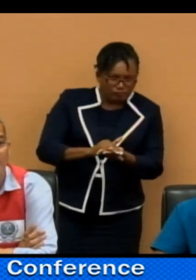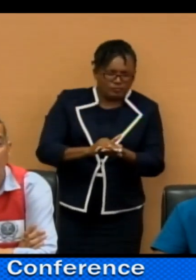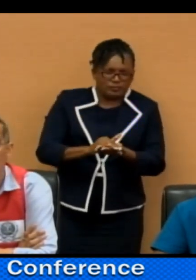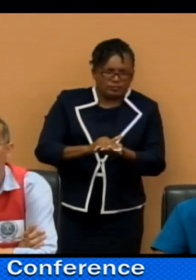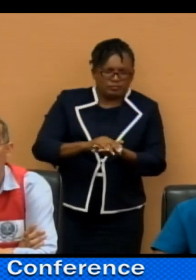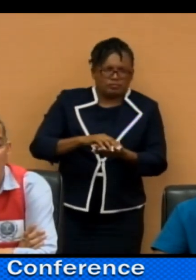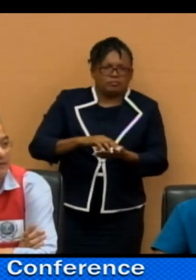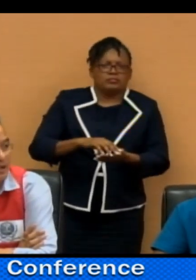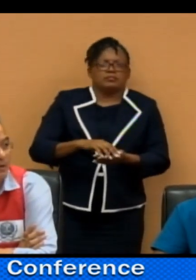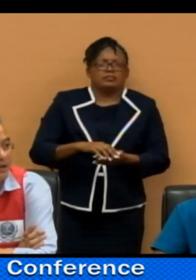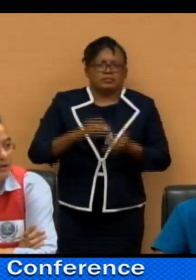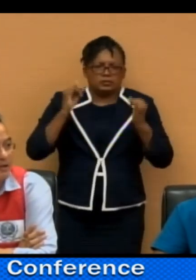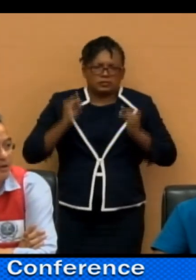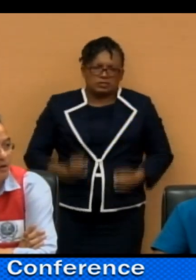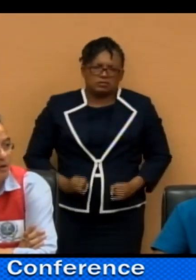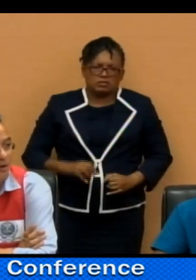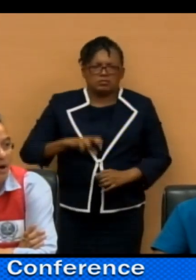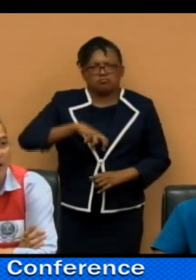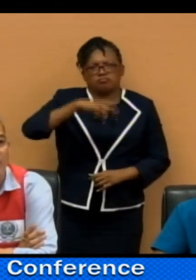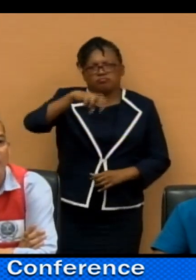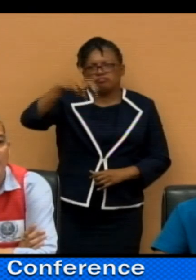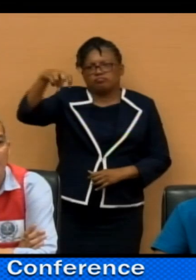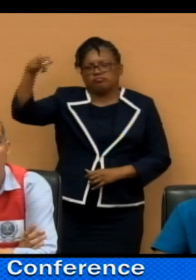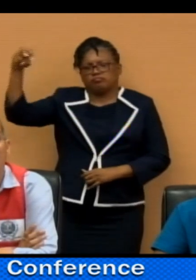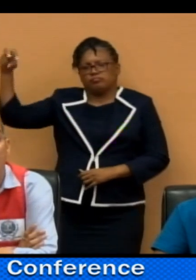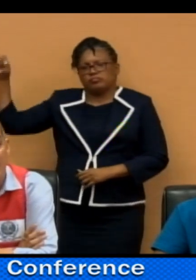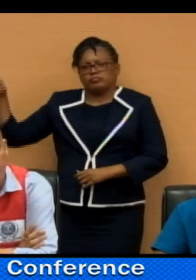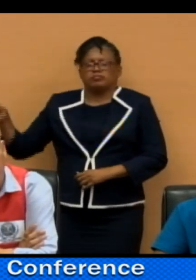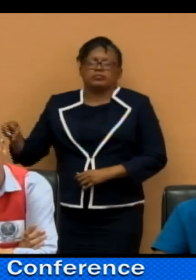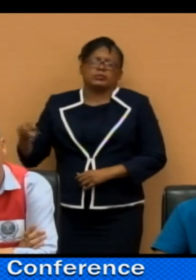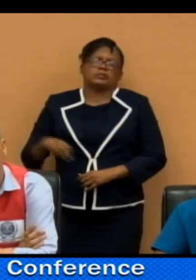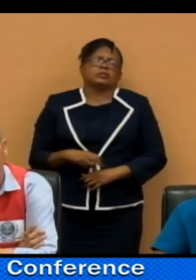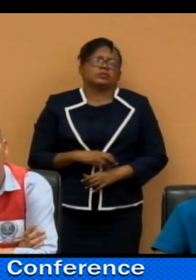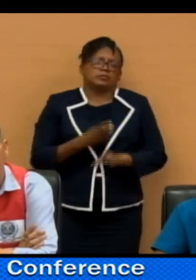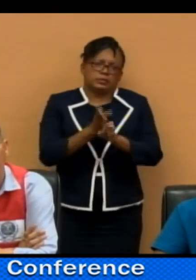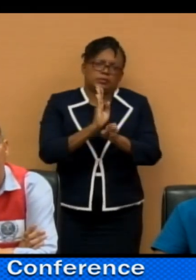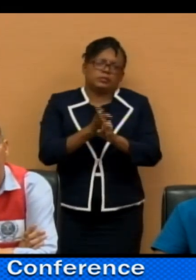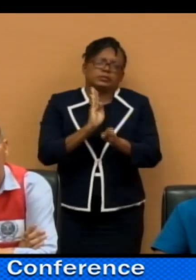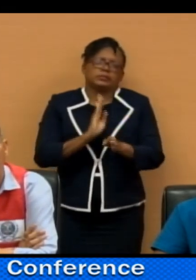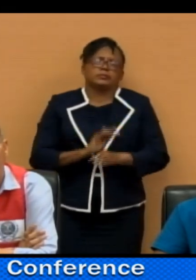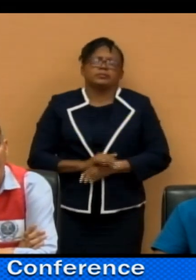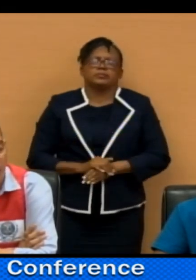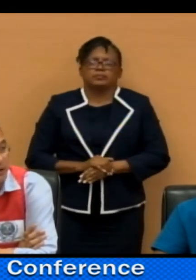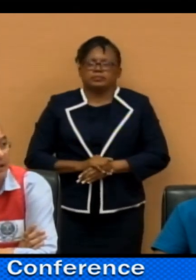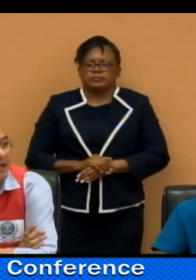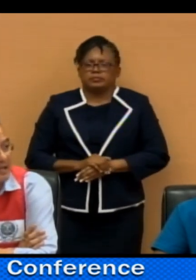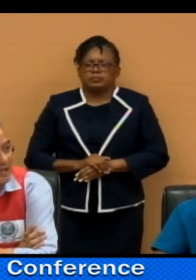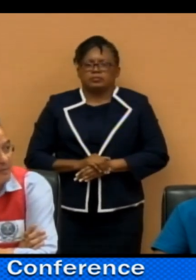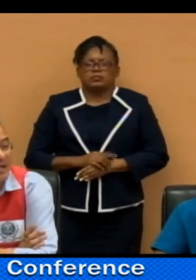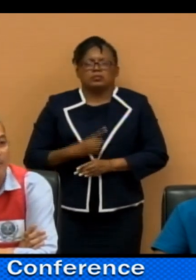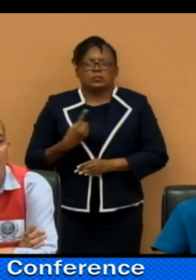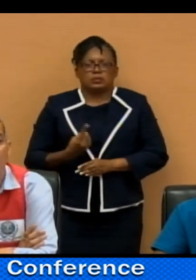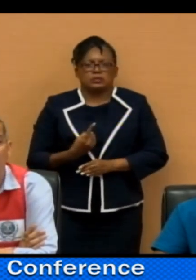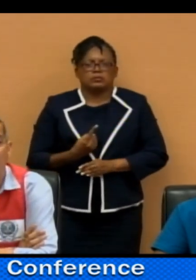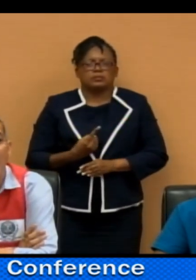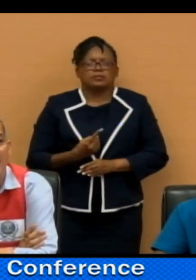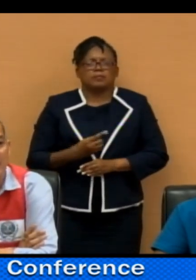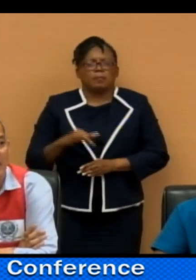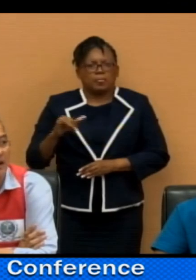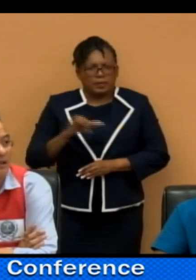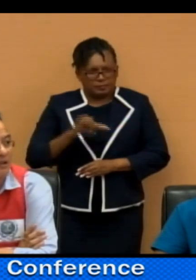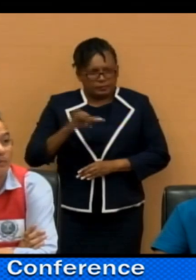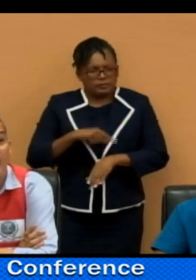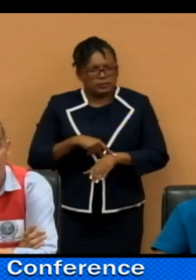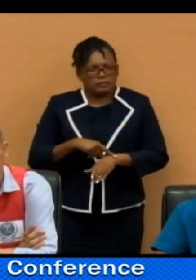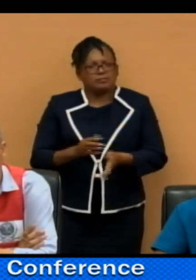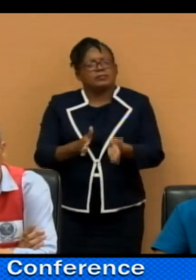of individuals who are being transported, and also at that same time to begin